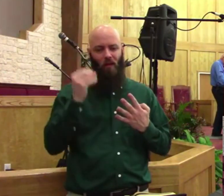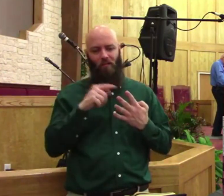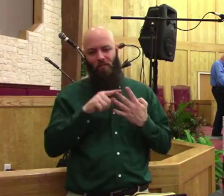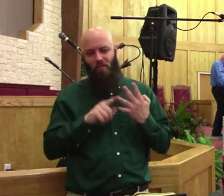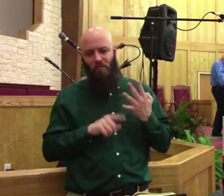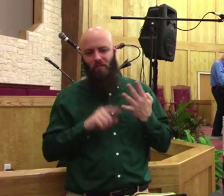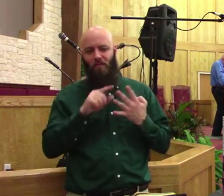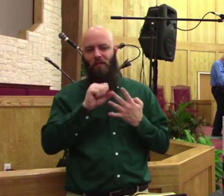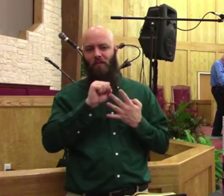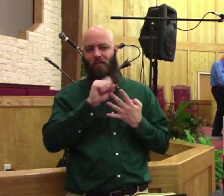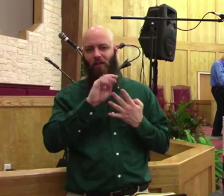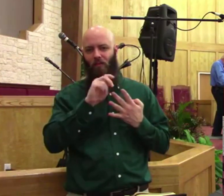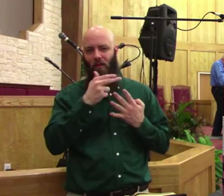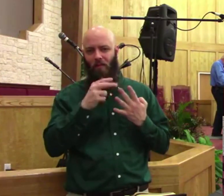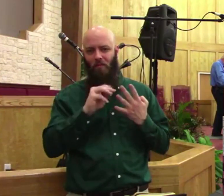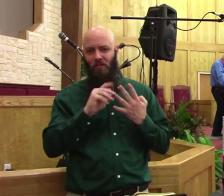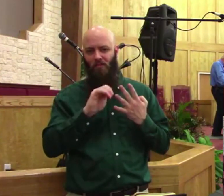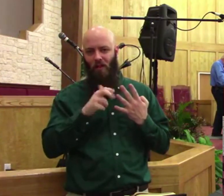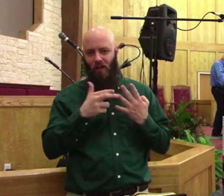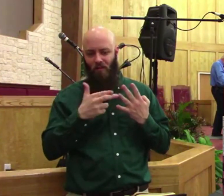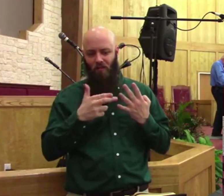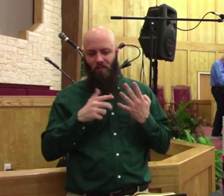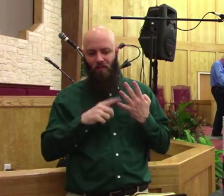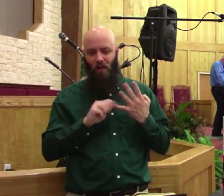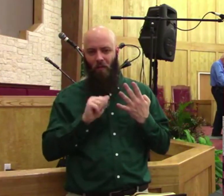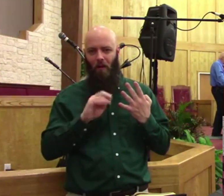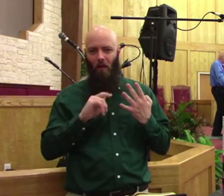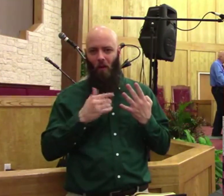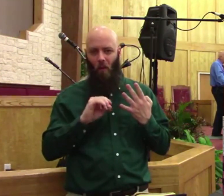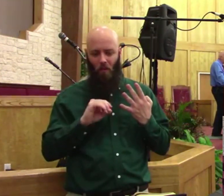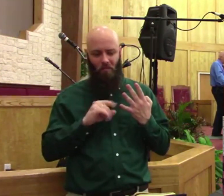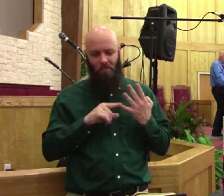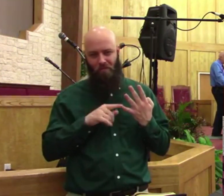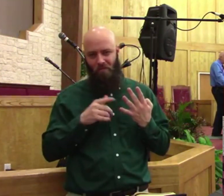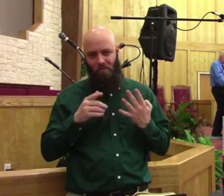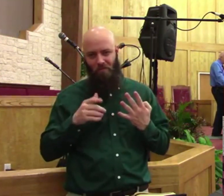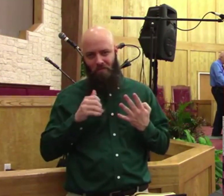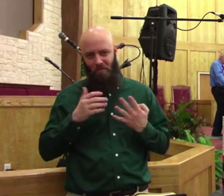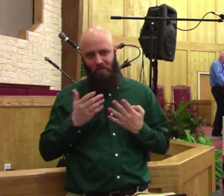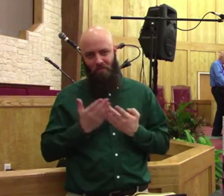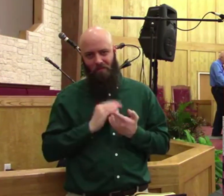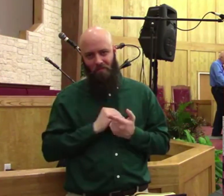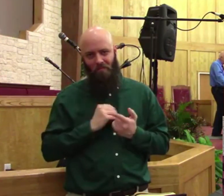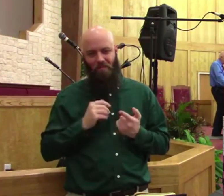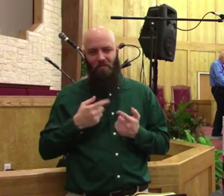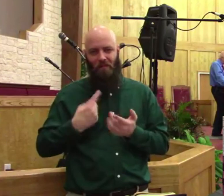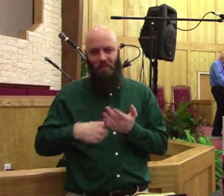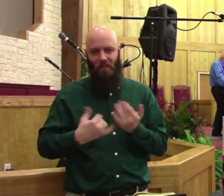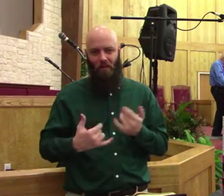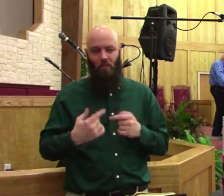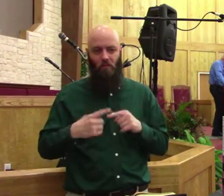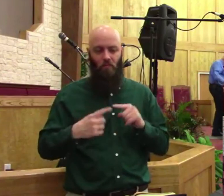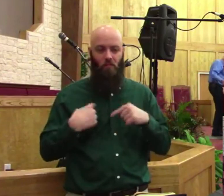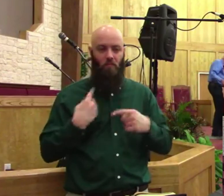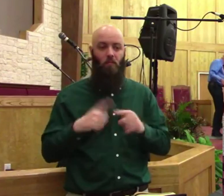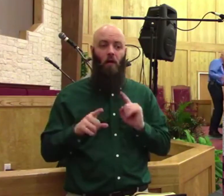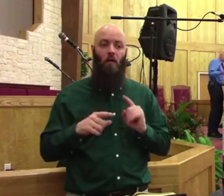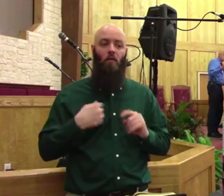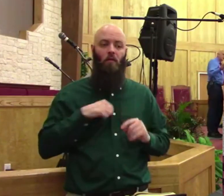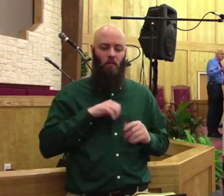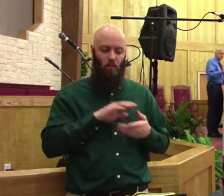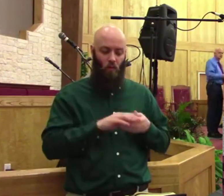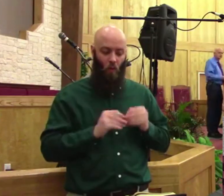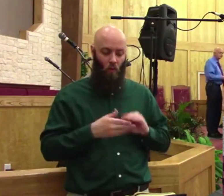are long gone out of the story. But we can get all excited about the stories and then make our own new commitments to